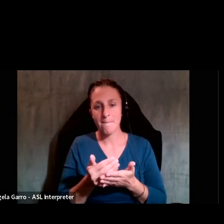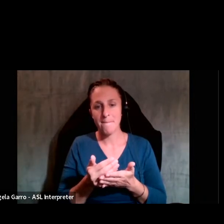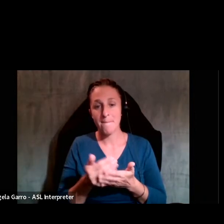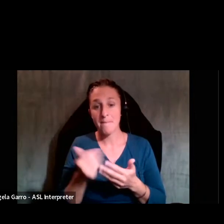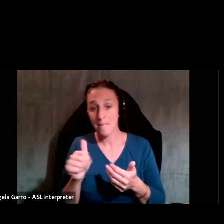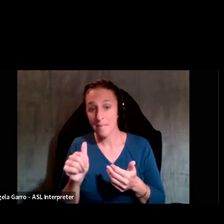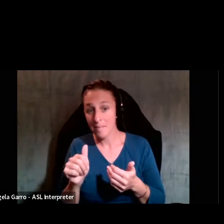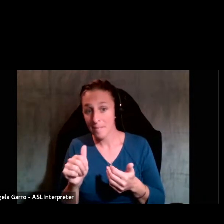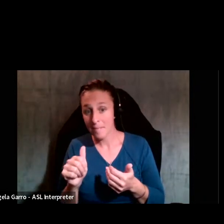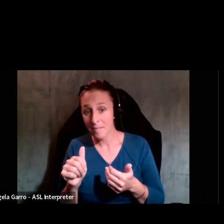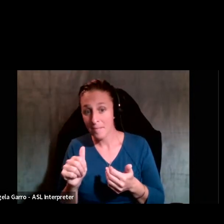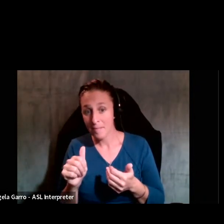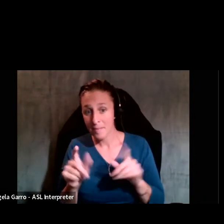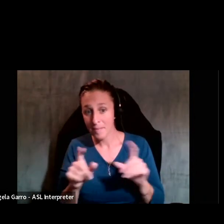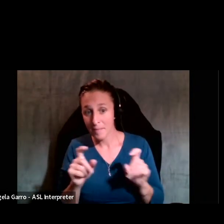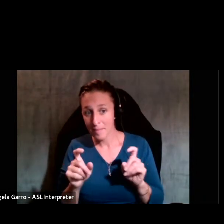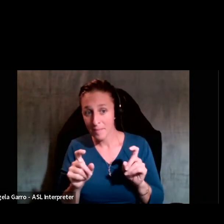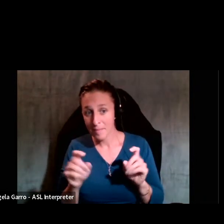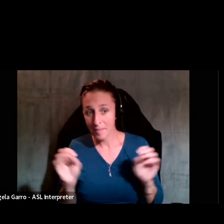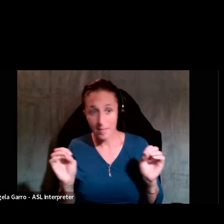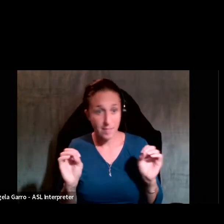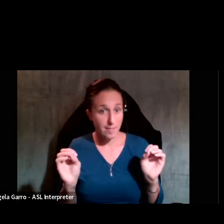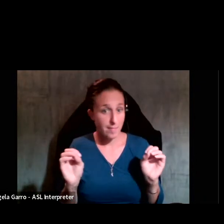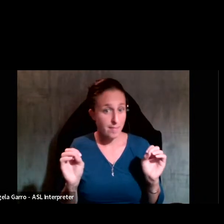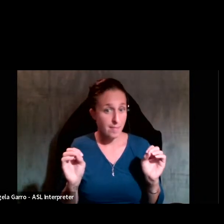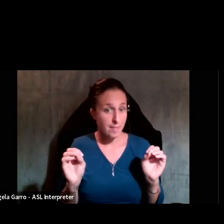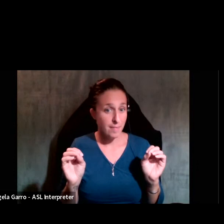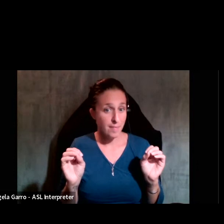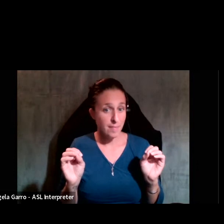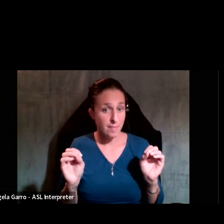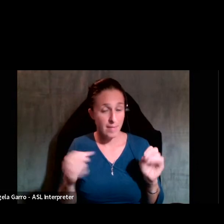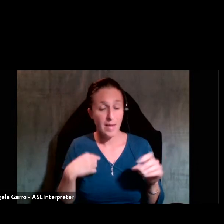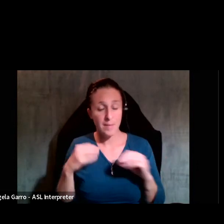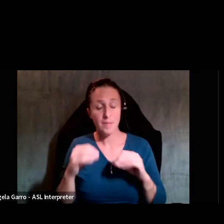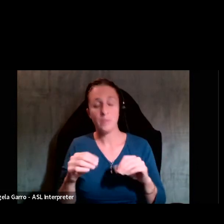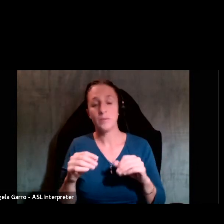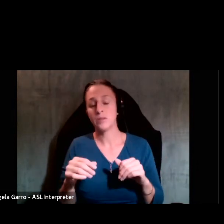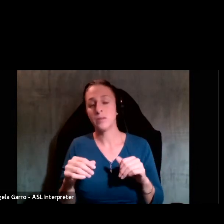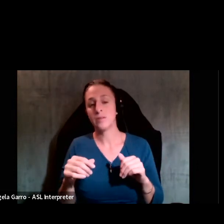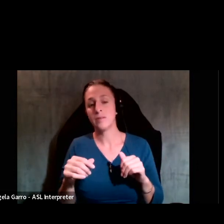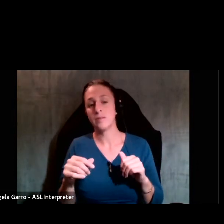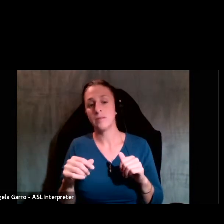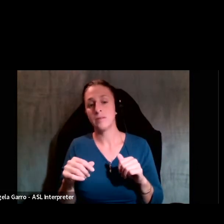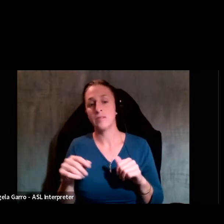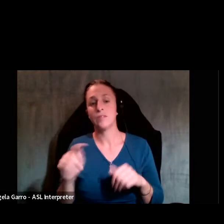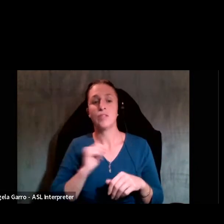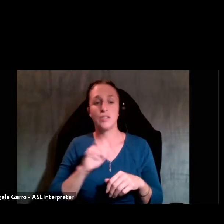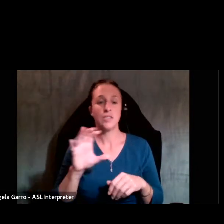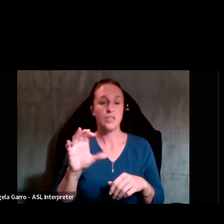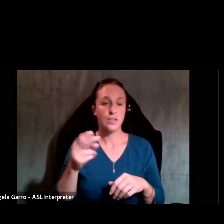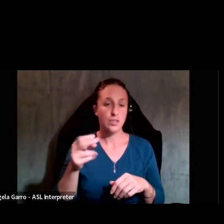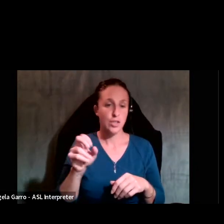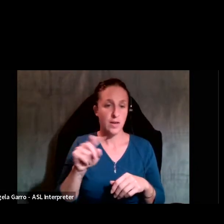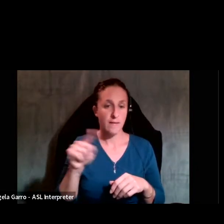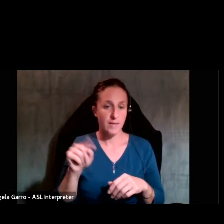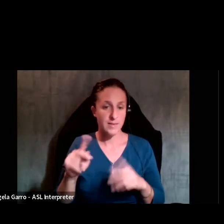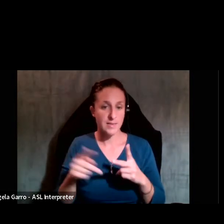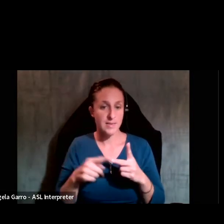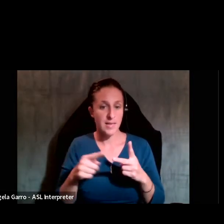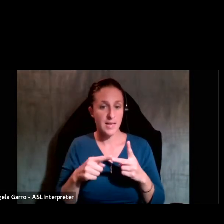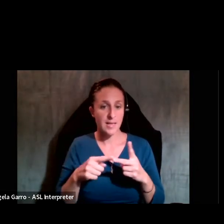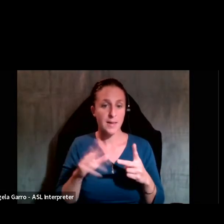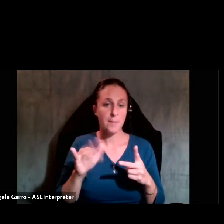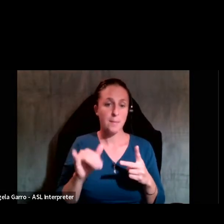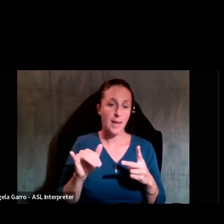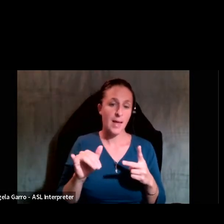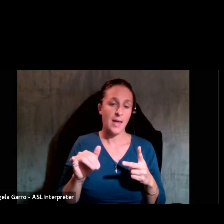Question? No? I'll make a motion. Okay. Motion made by trustee Chavez, seconded by? Seconded